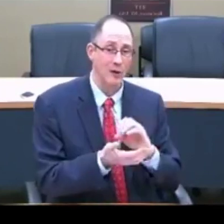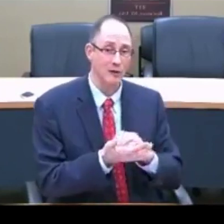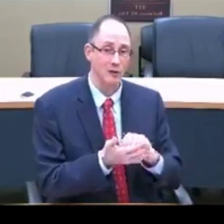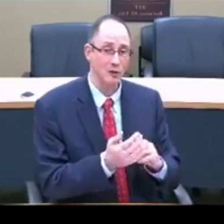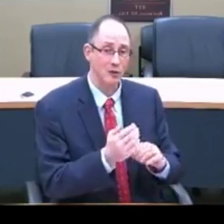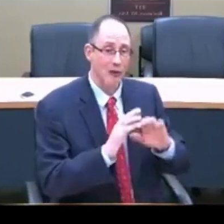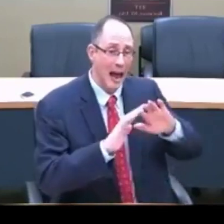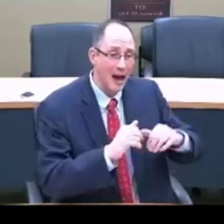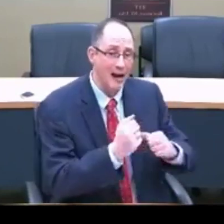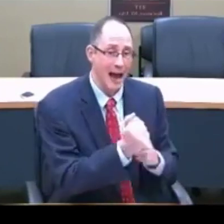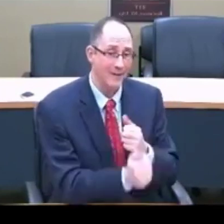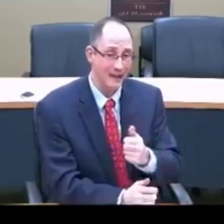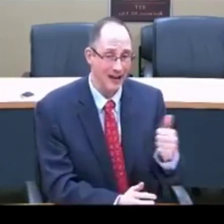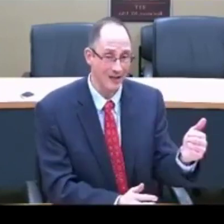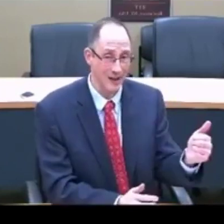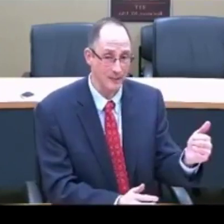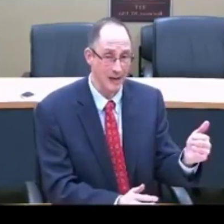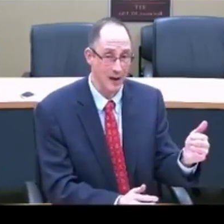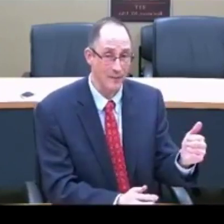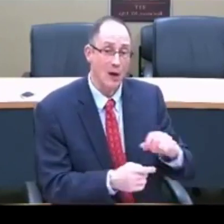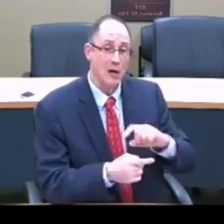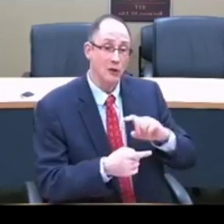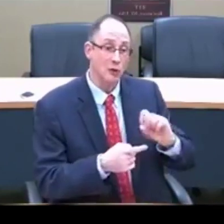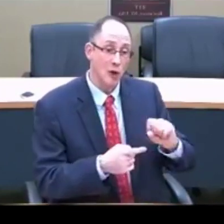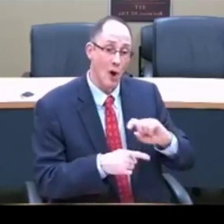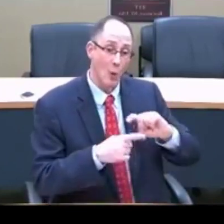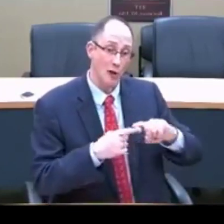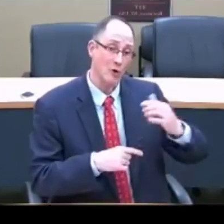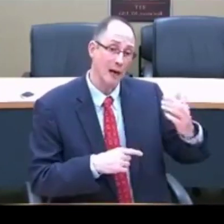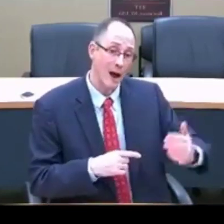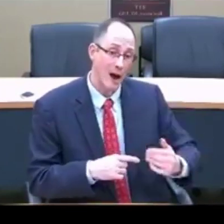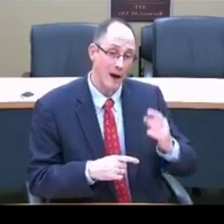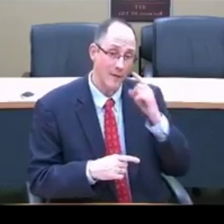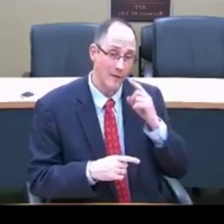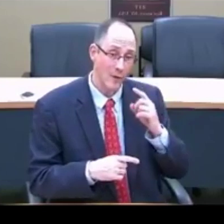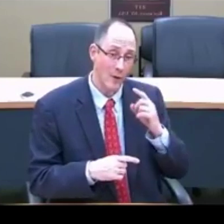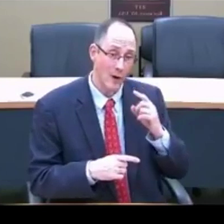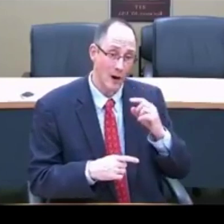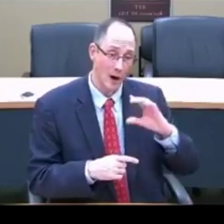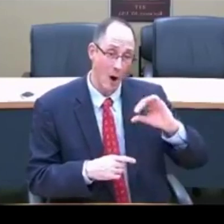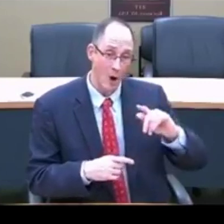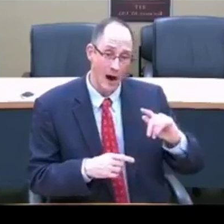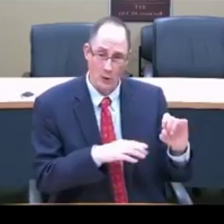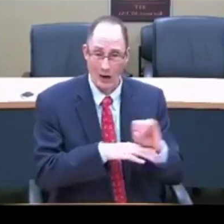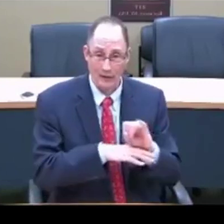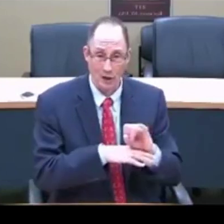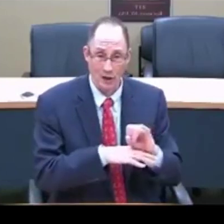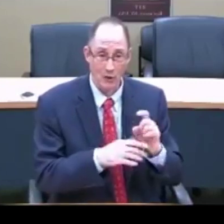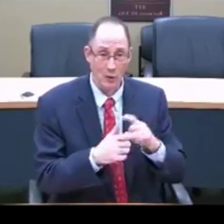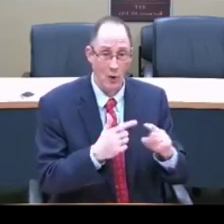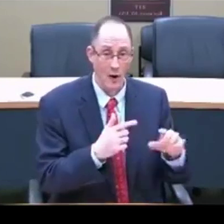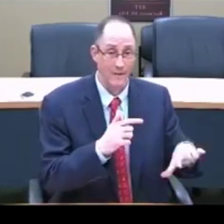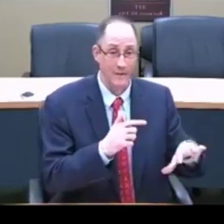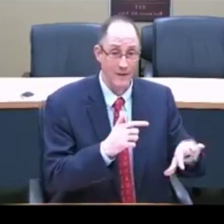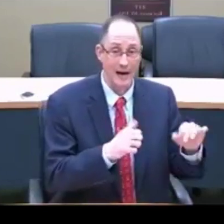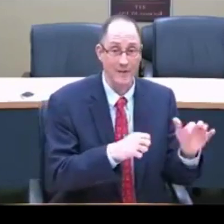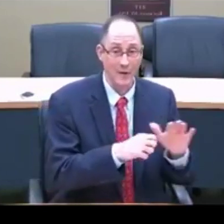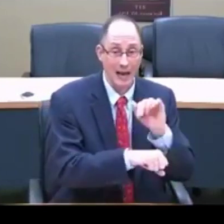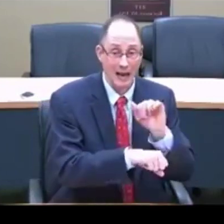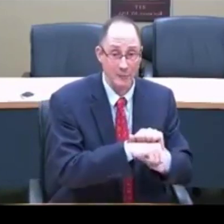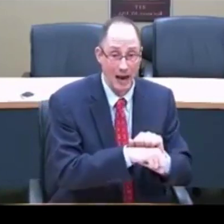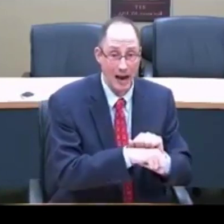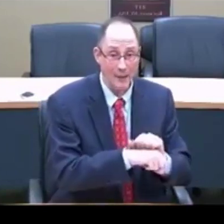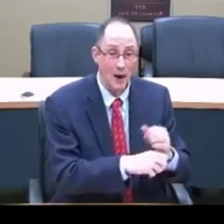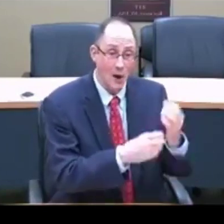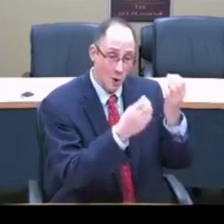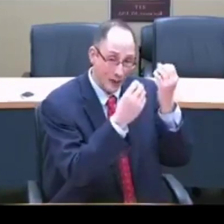our students how to advocate for themselves. So when you get hired for co-op or intern, well, find a full time